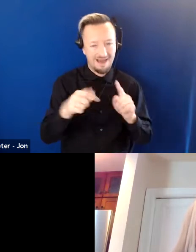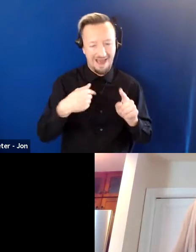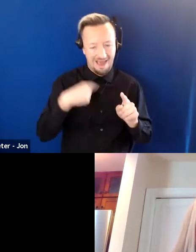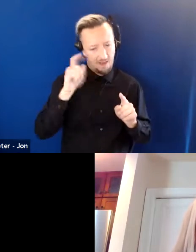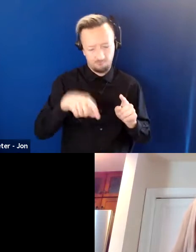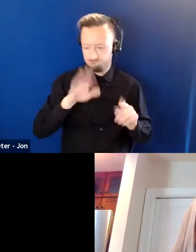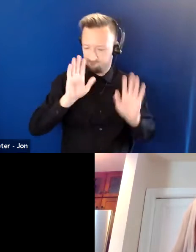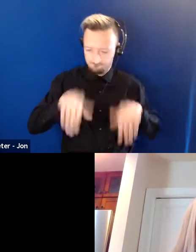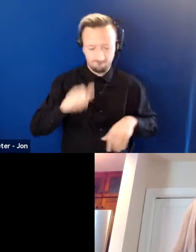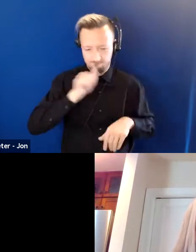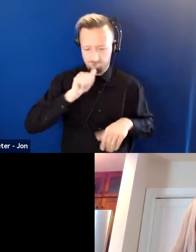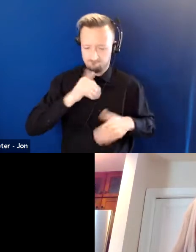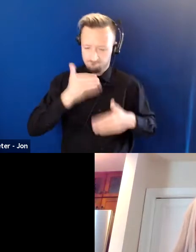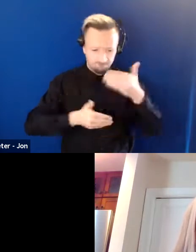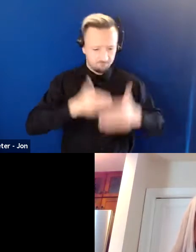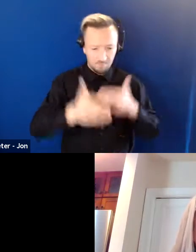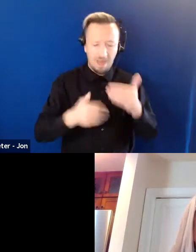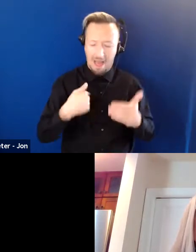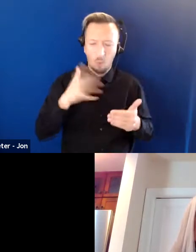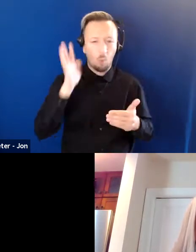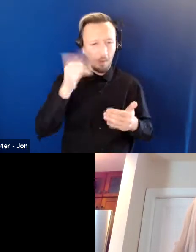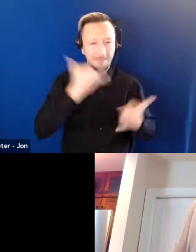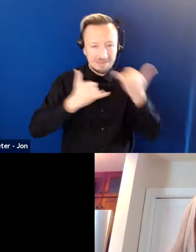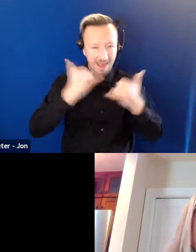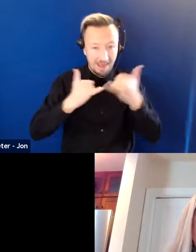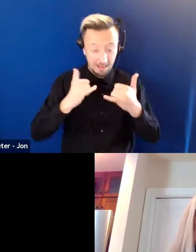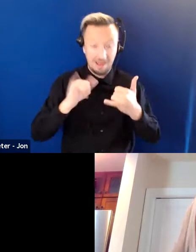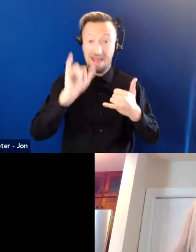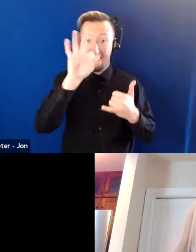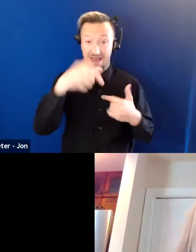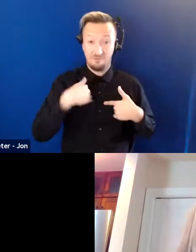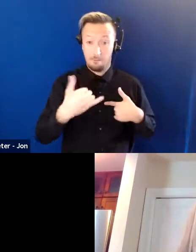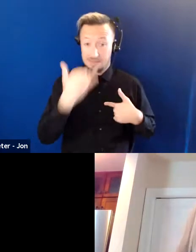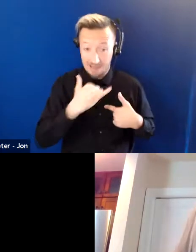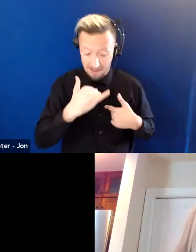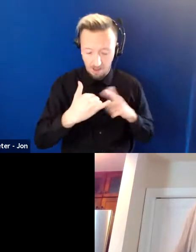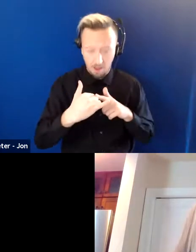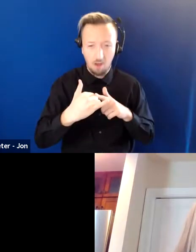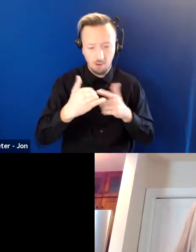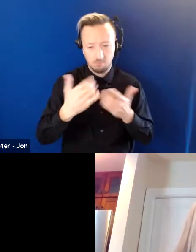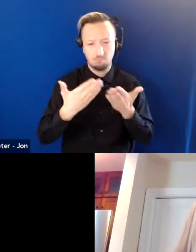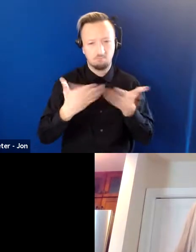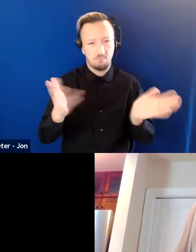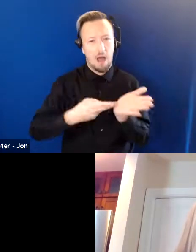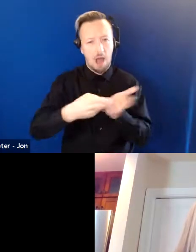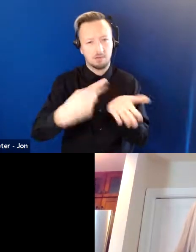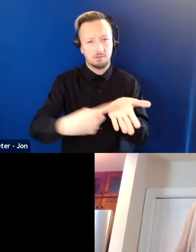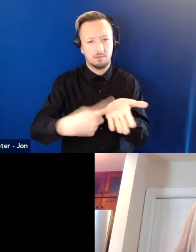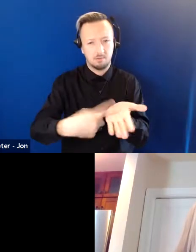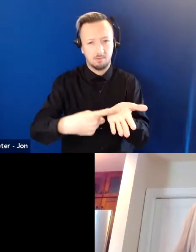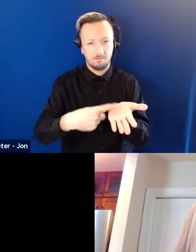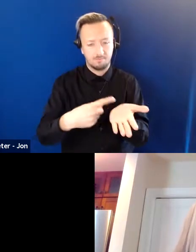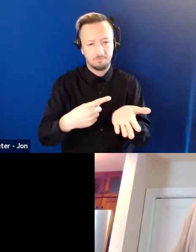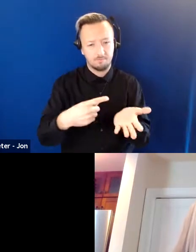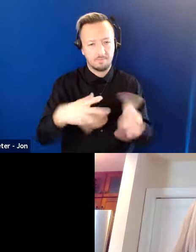And that's the hardest part. And then when I make the mistake, address it. But that's the hardest part for me. And